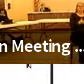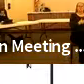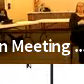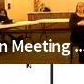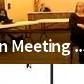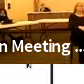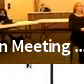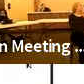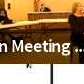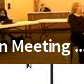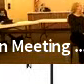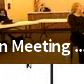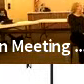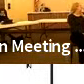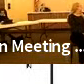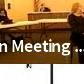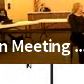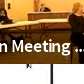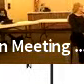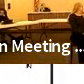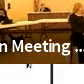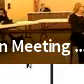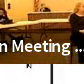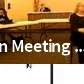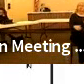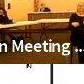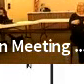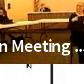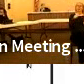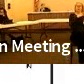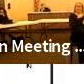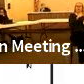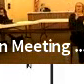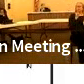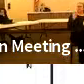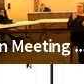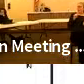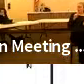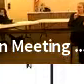says 120 units. Can you give, is there a breakdown of